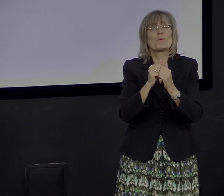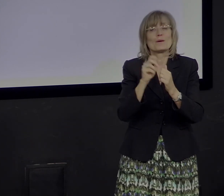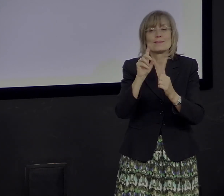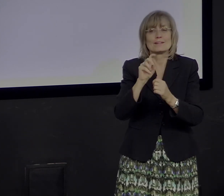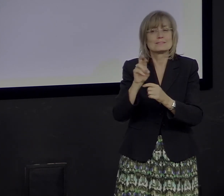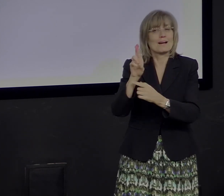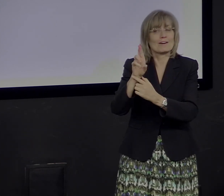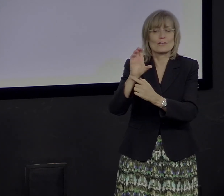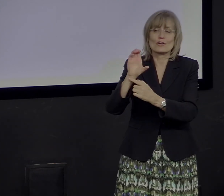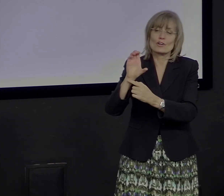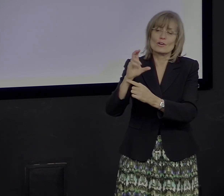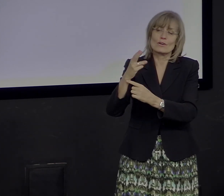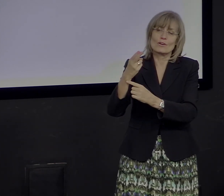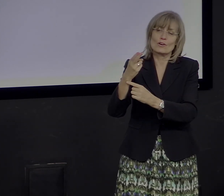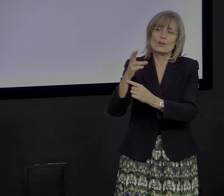6th.